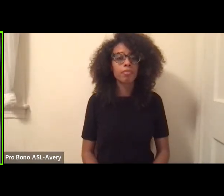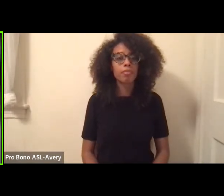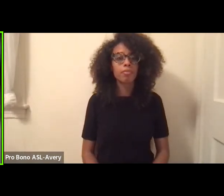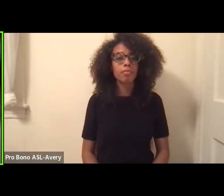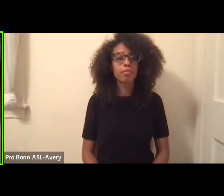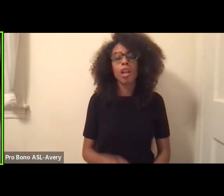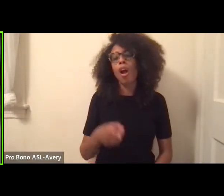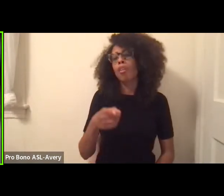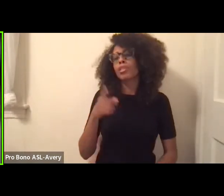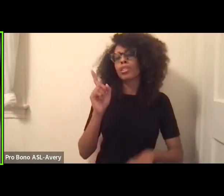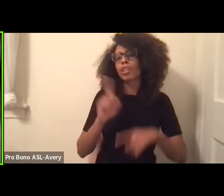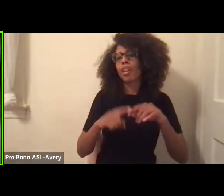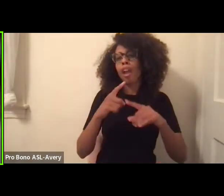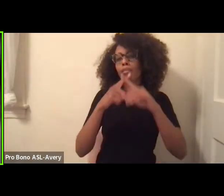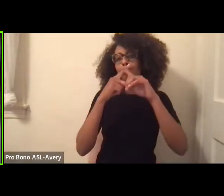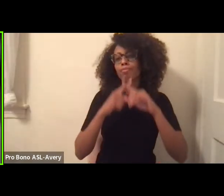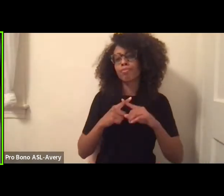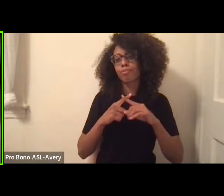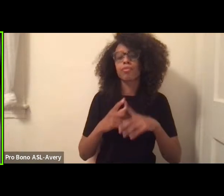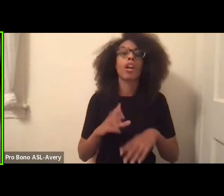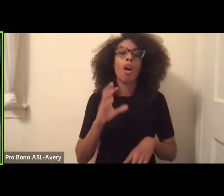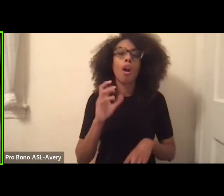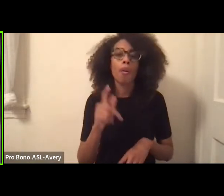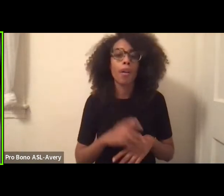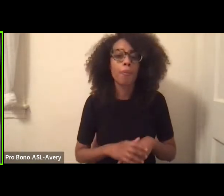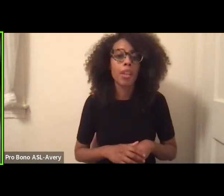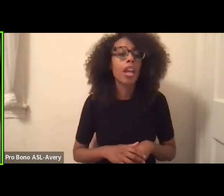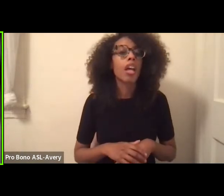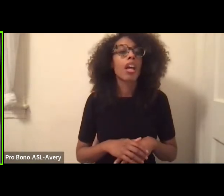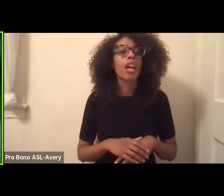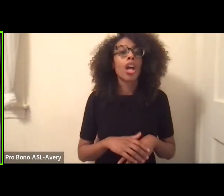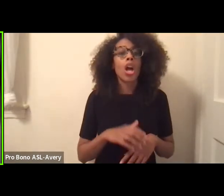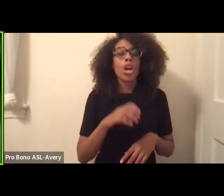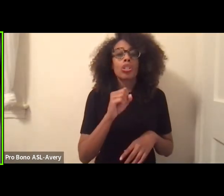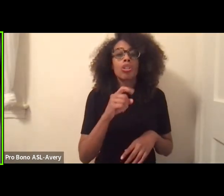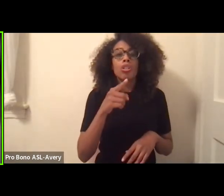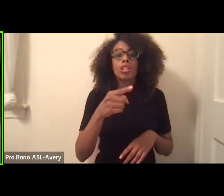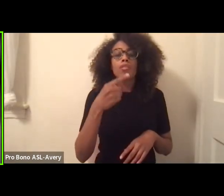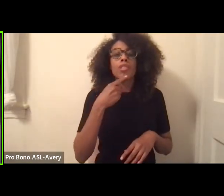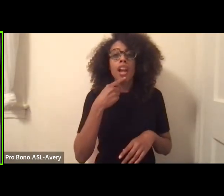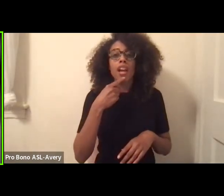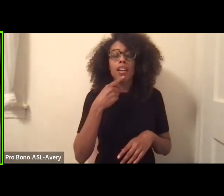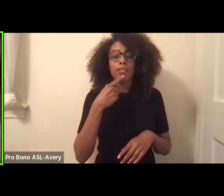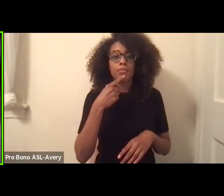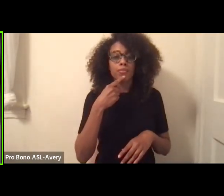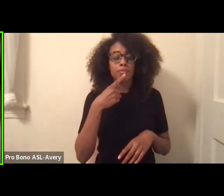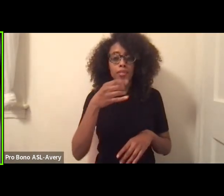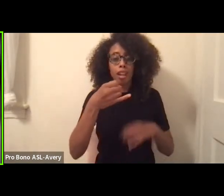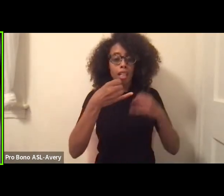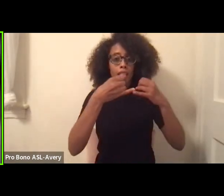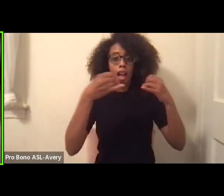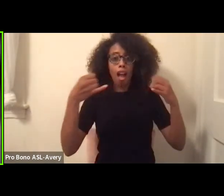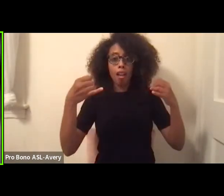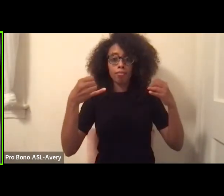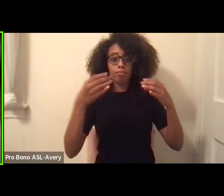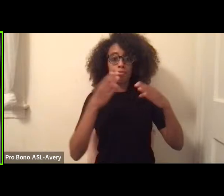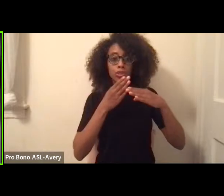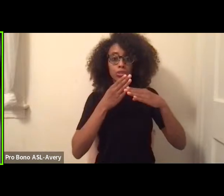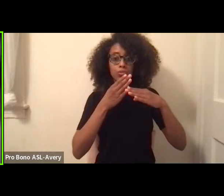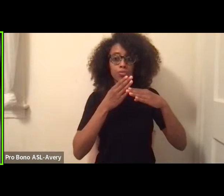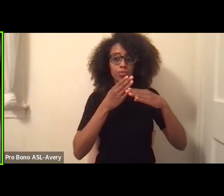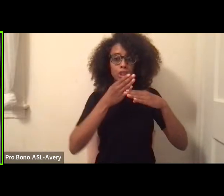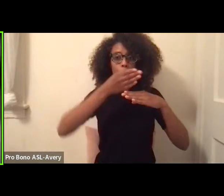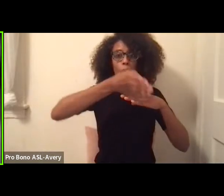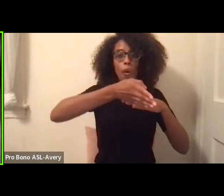She can't unmute. Okay. So she said to cross the line, to